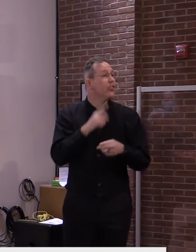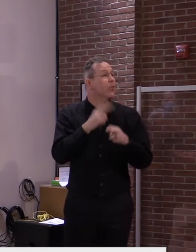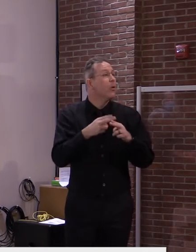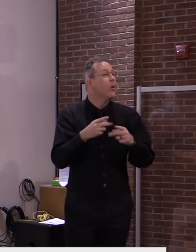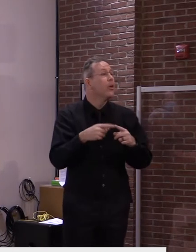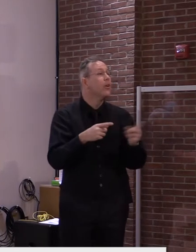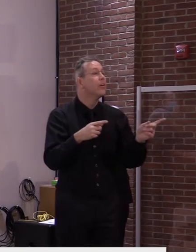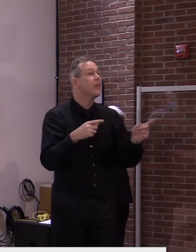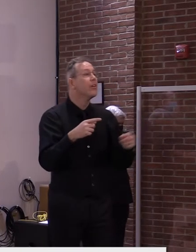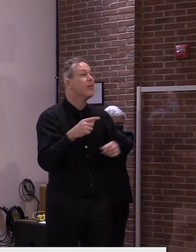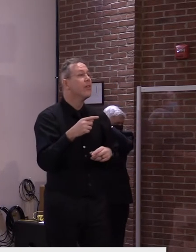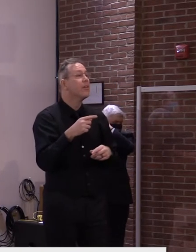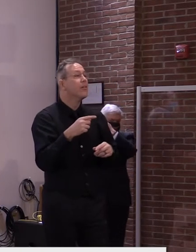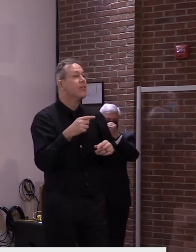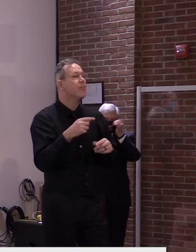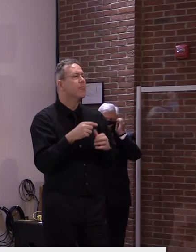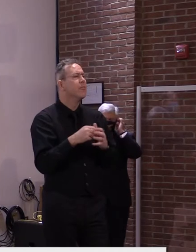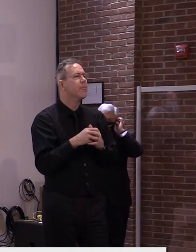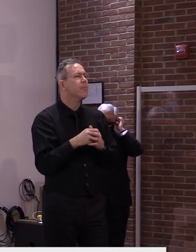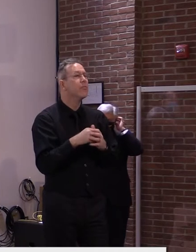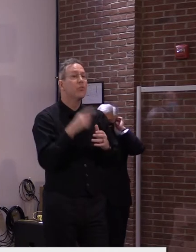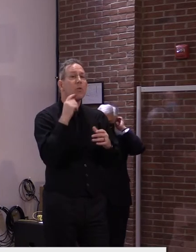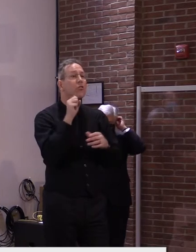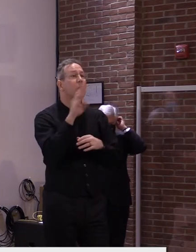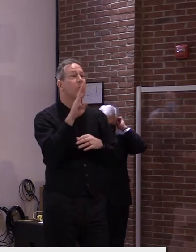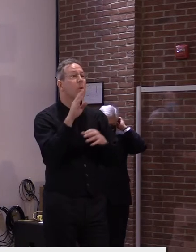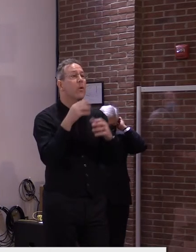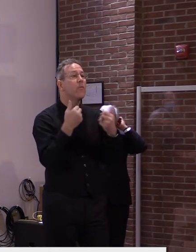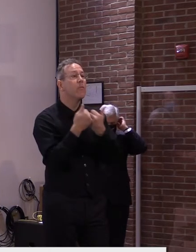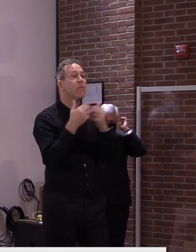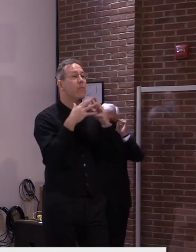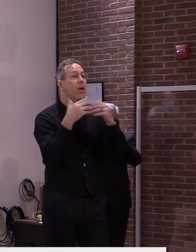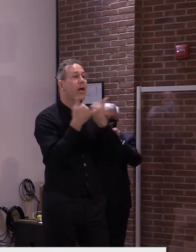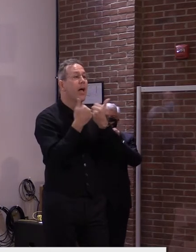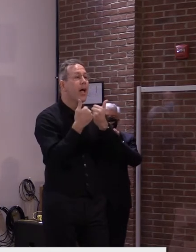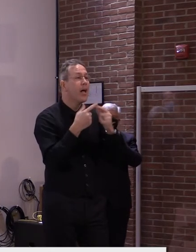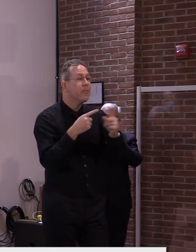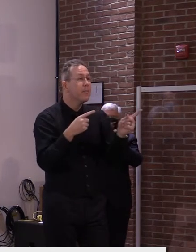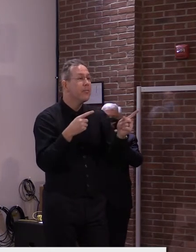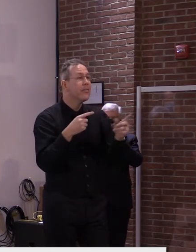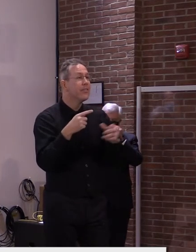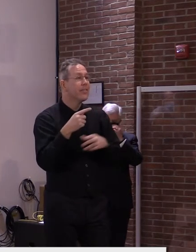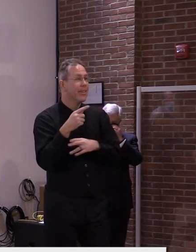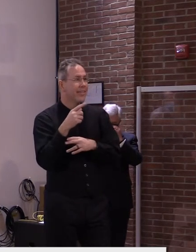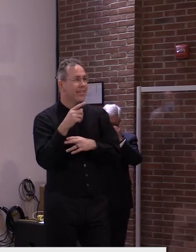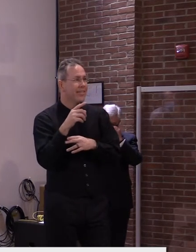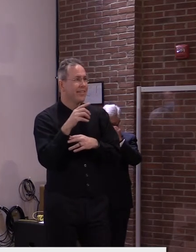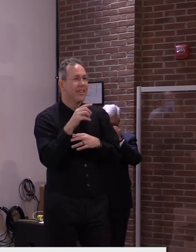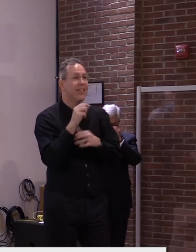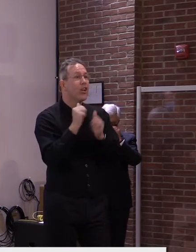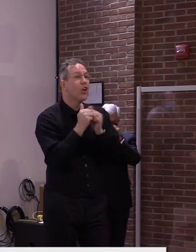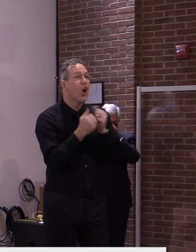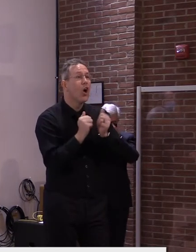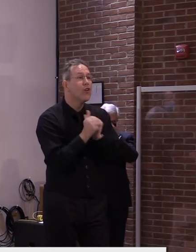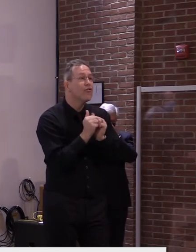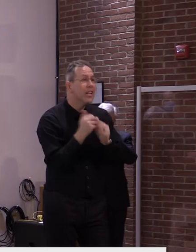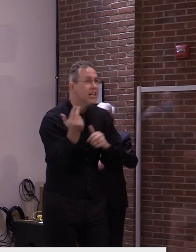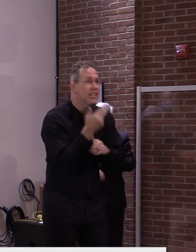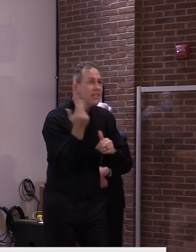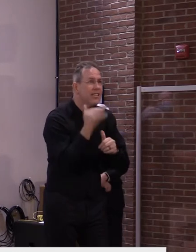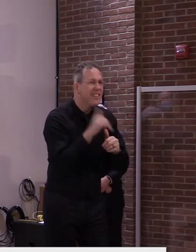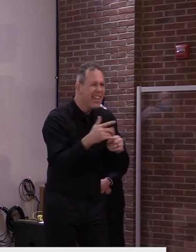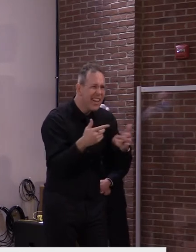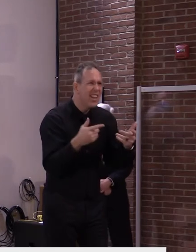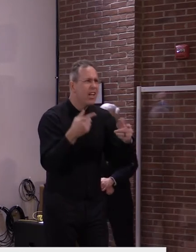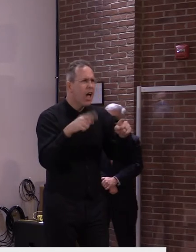week, as well as Daytona 500 coming up in mid-February, and if there's any concerns about large gatherings and your